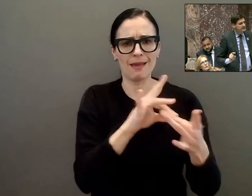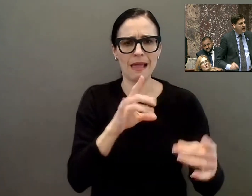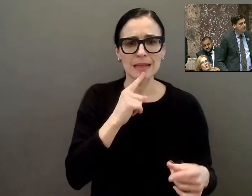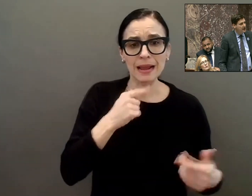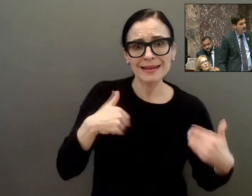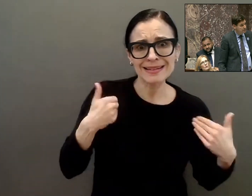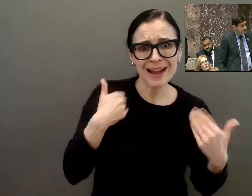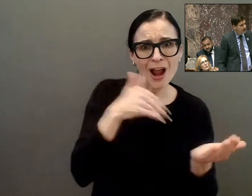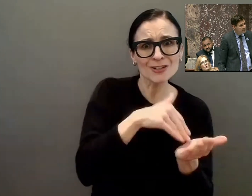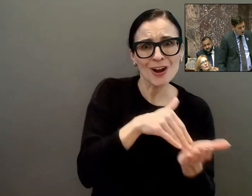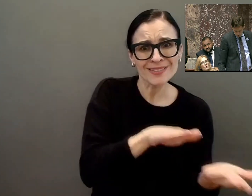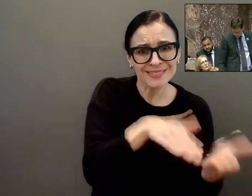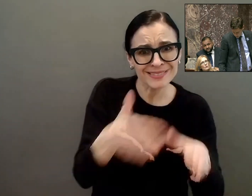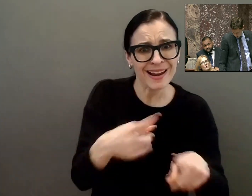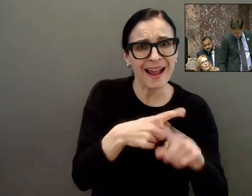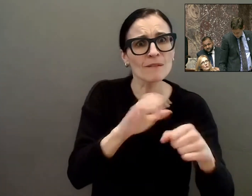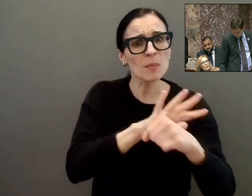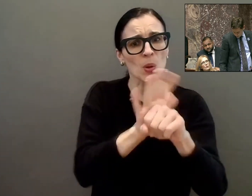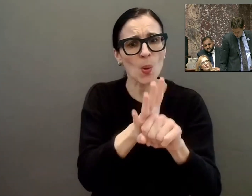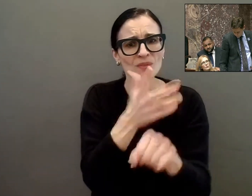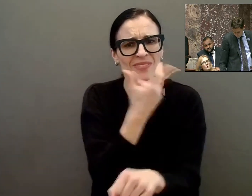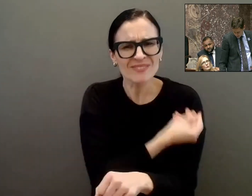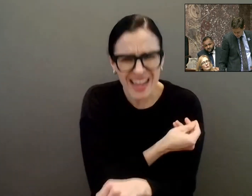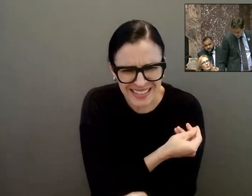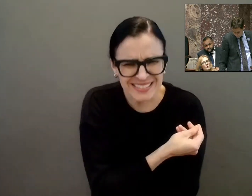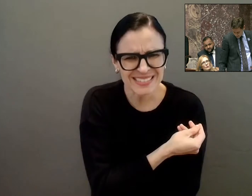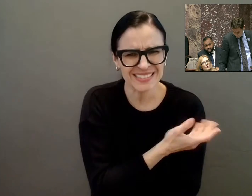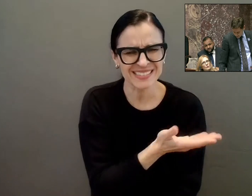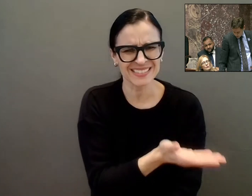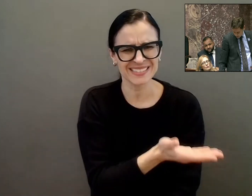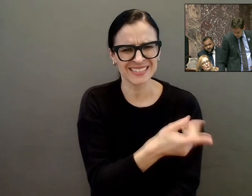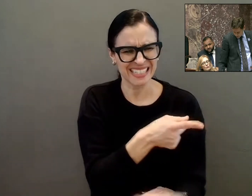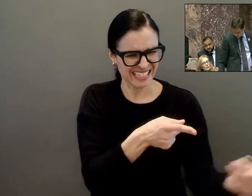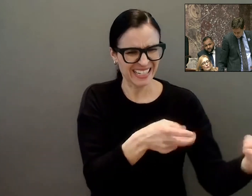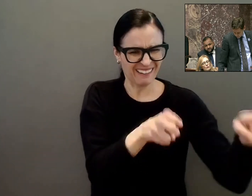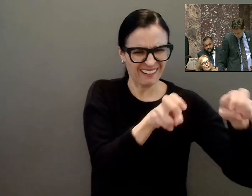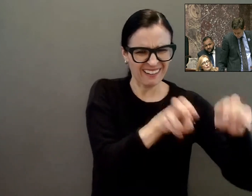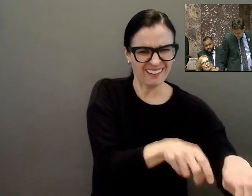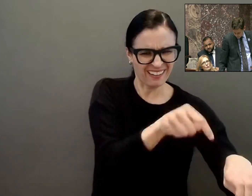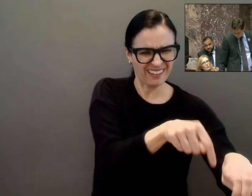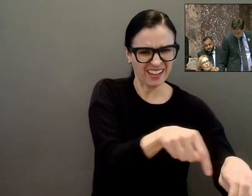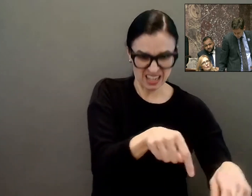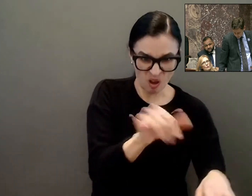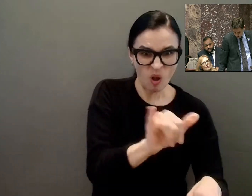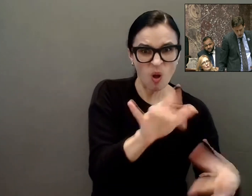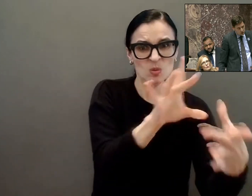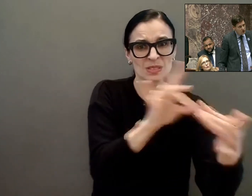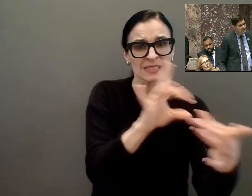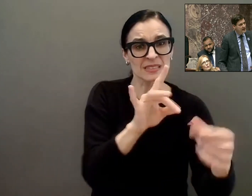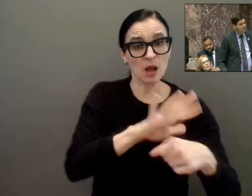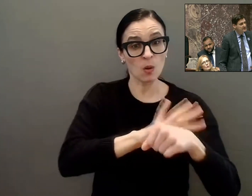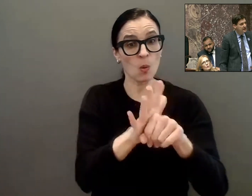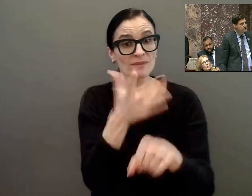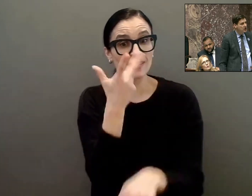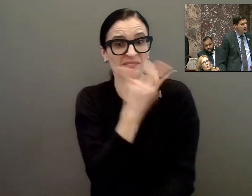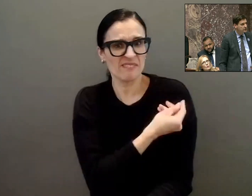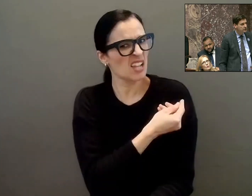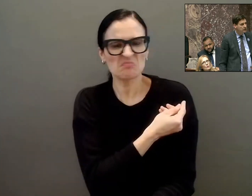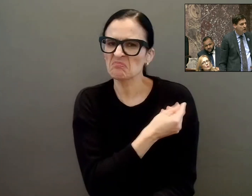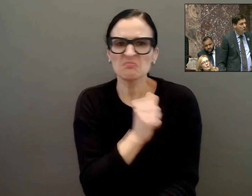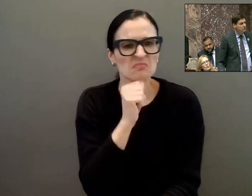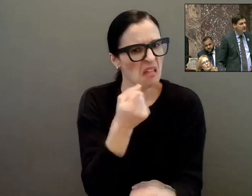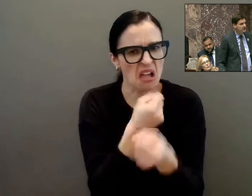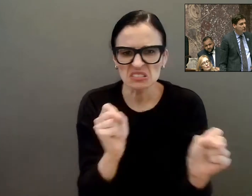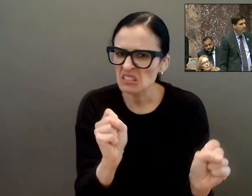She sat beside a doctor that said COVID-19 vaccines are neither safe nor effective. She sat beside a